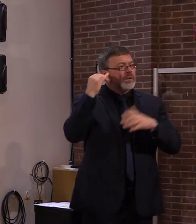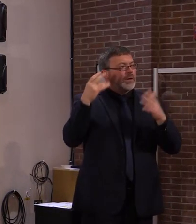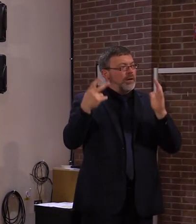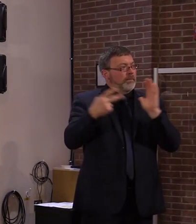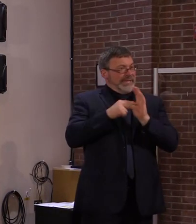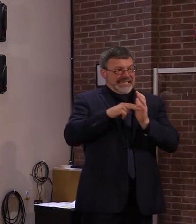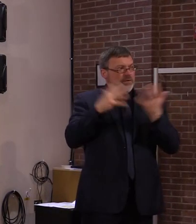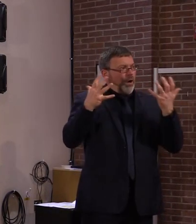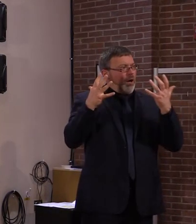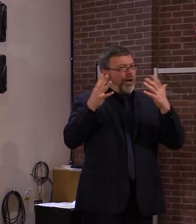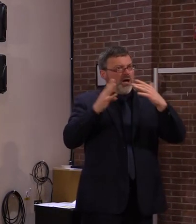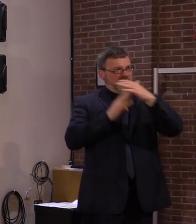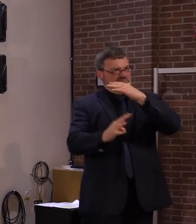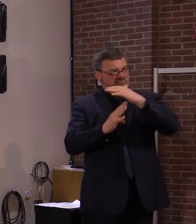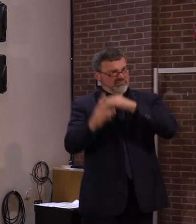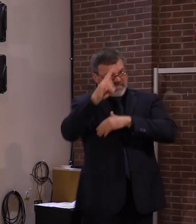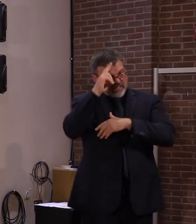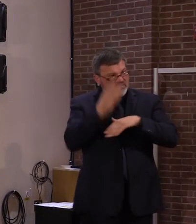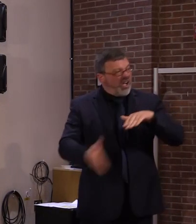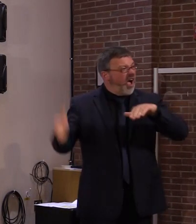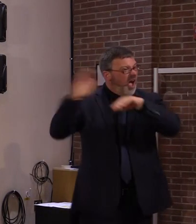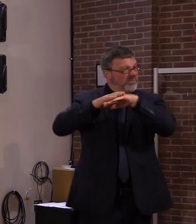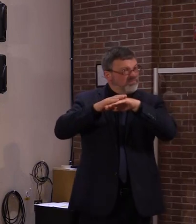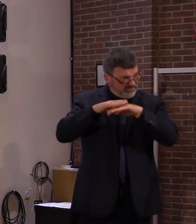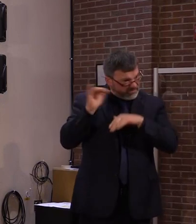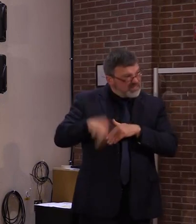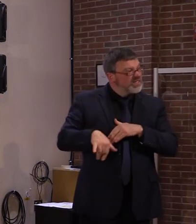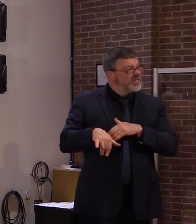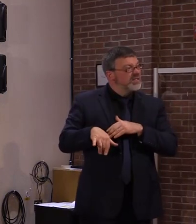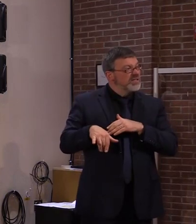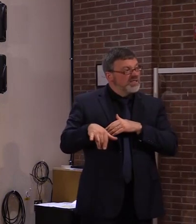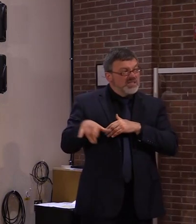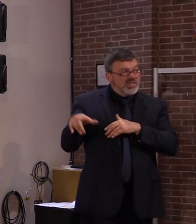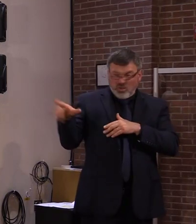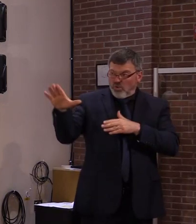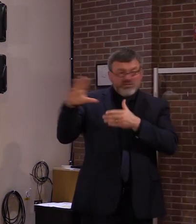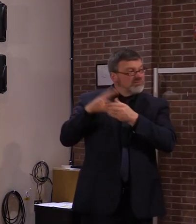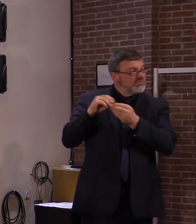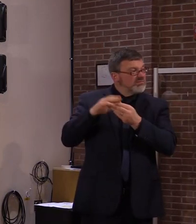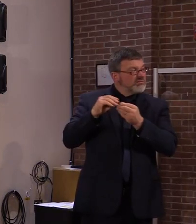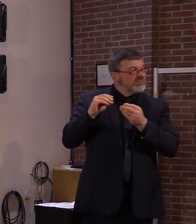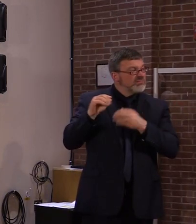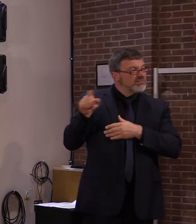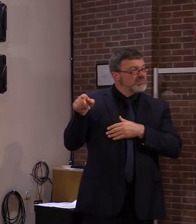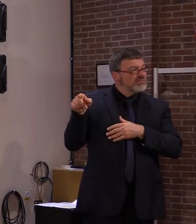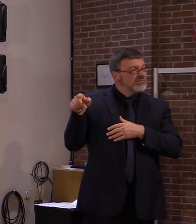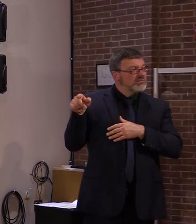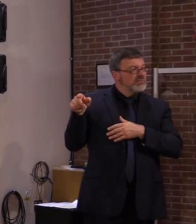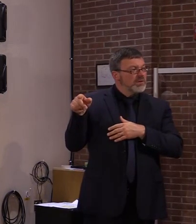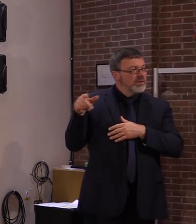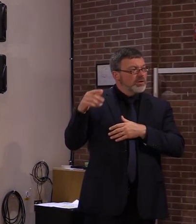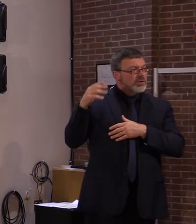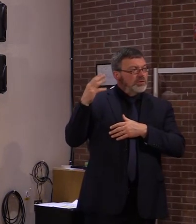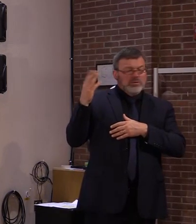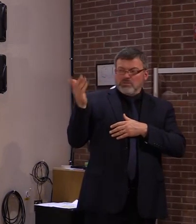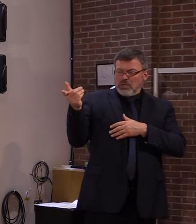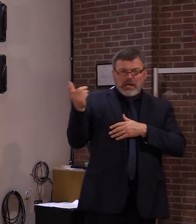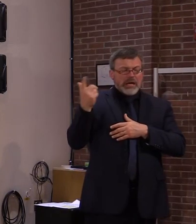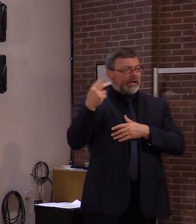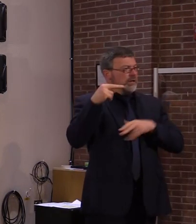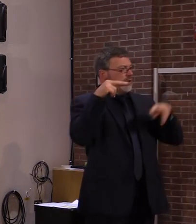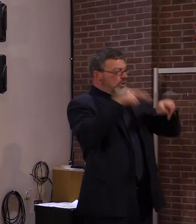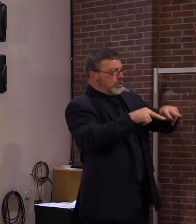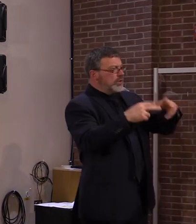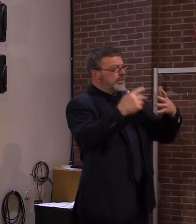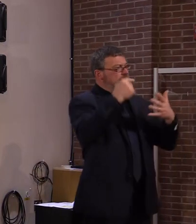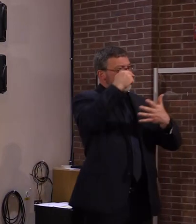80. Is that a criteria? Is that a point where you would institute a mask mandate?